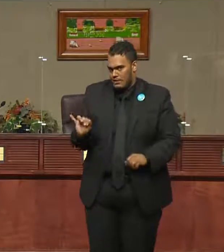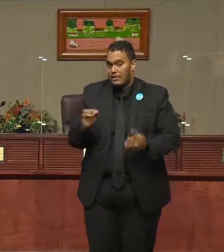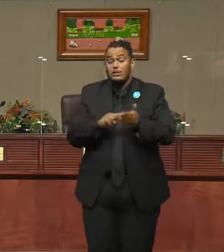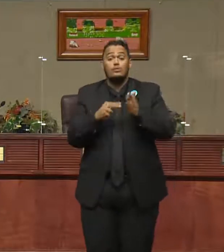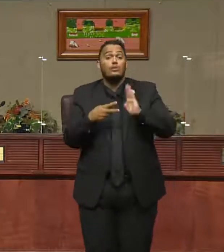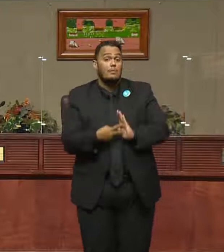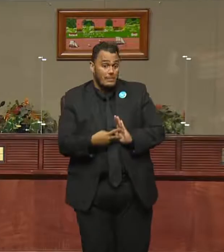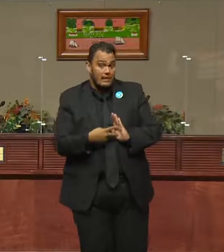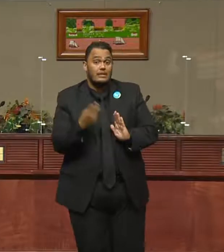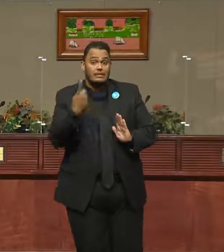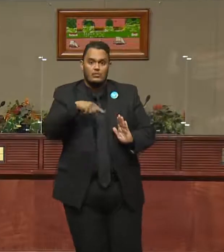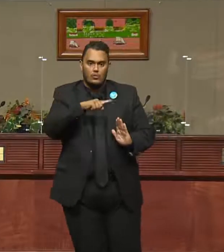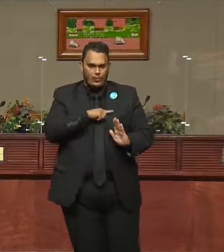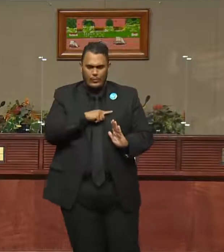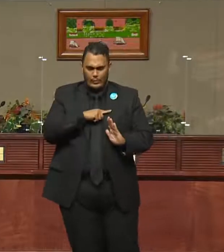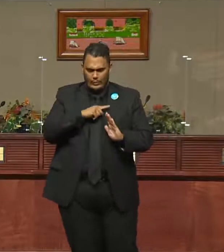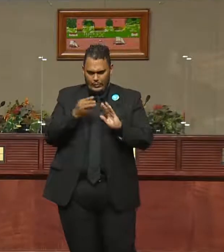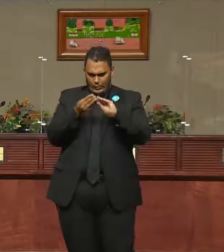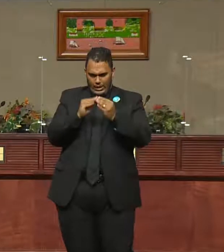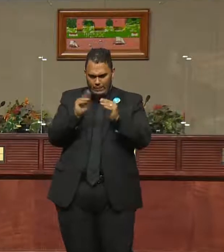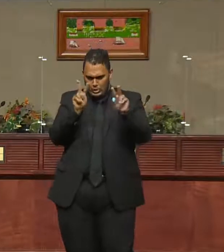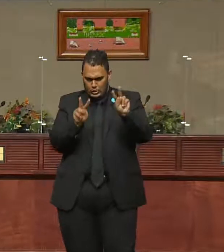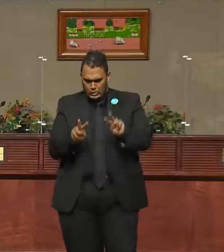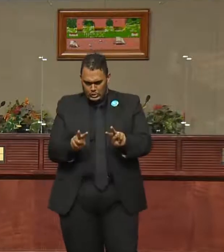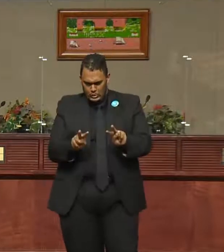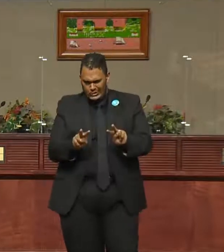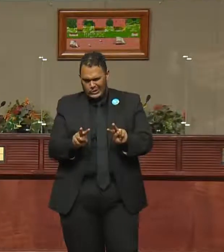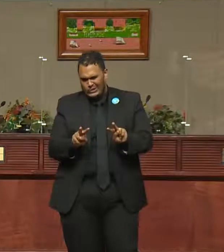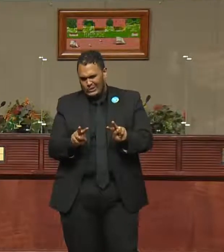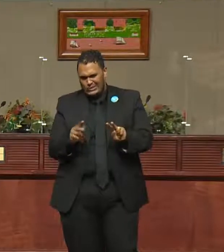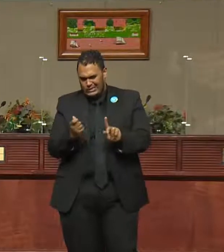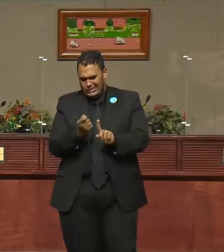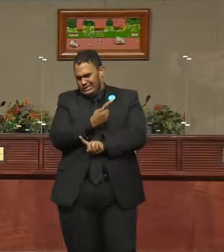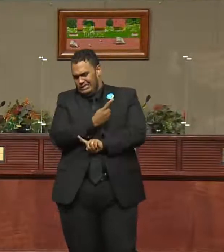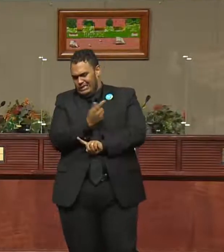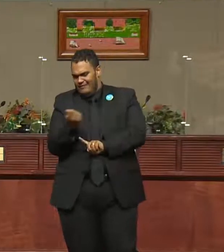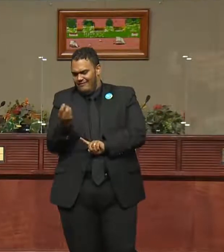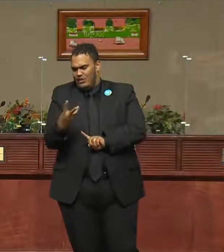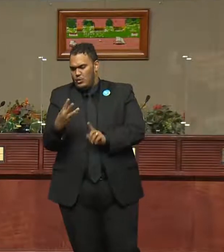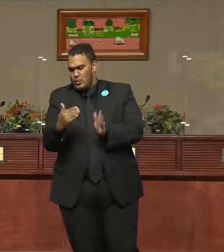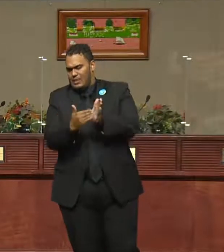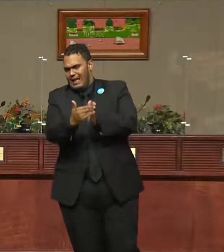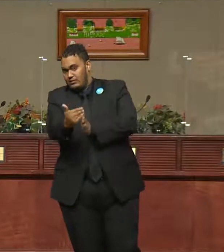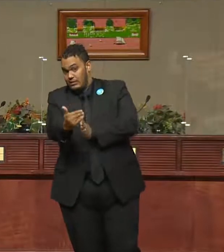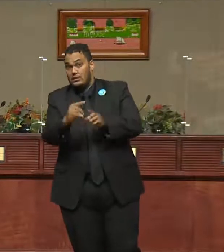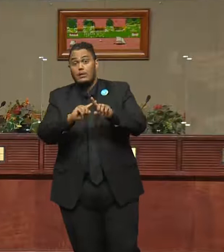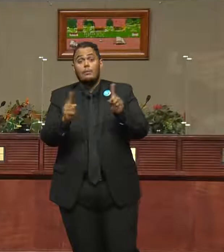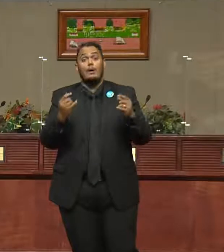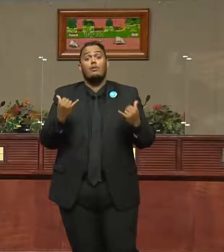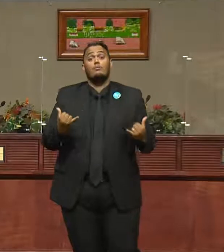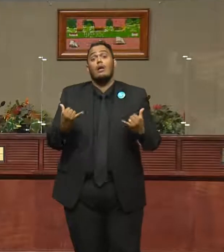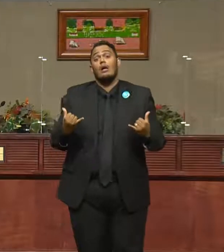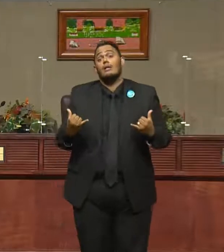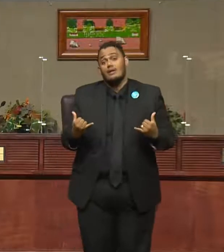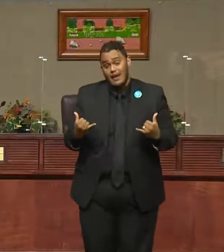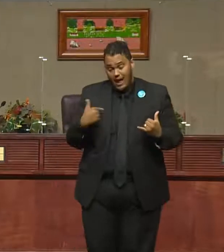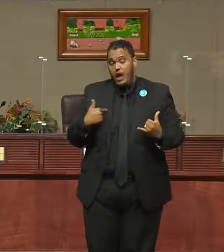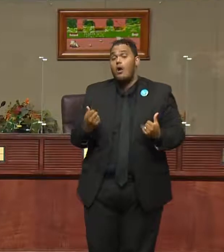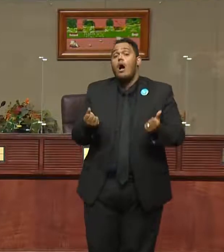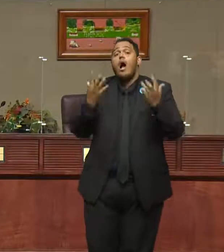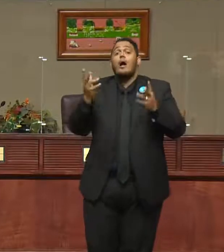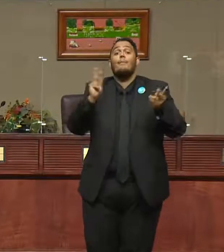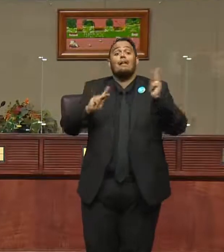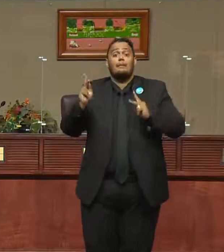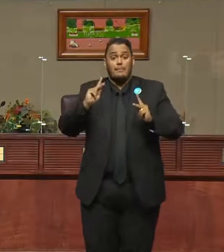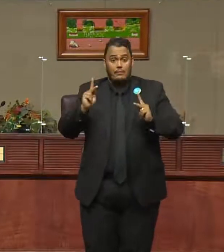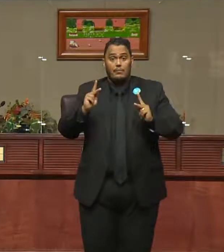few thousands. But right now, the total number of doses administered, these are not individuals, these are doses, in our